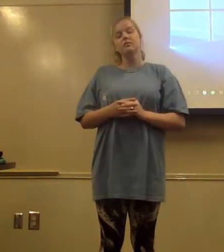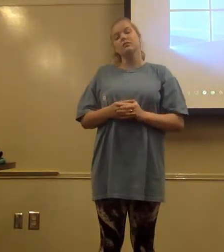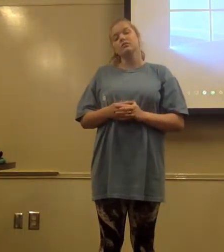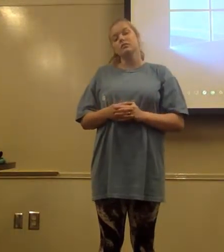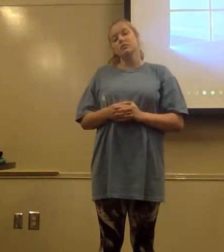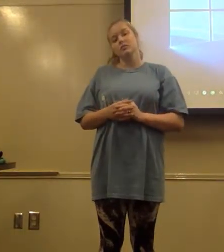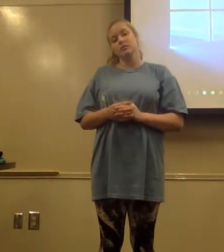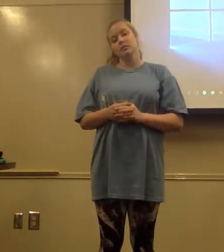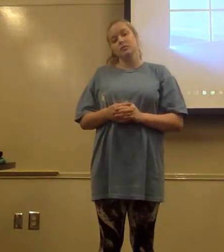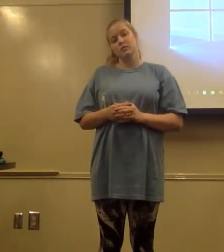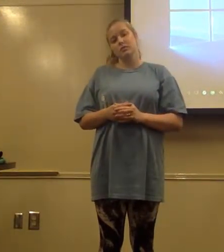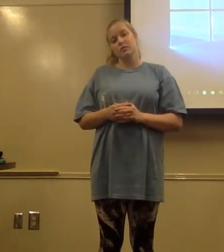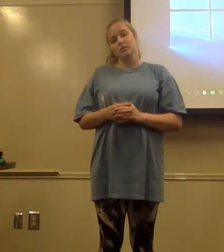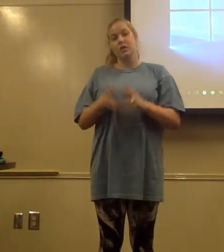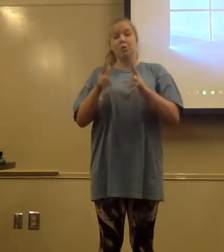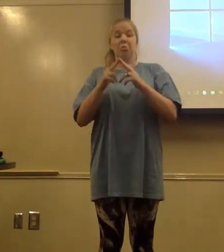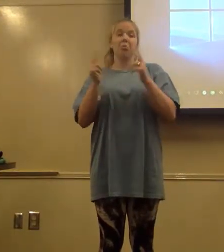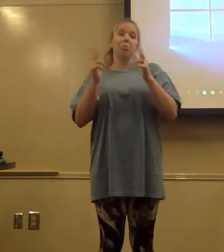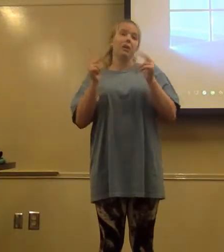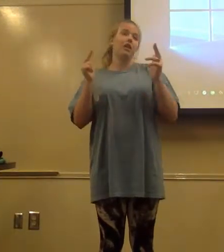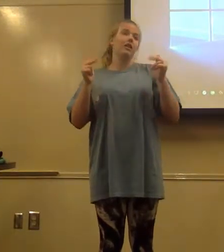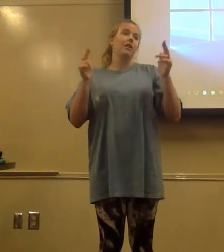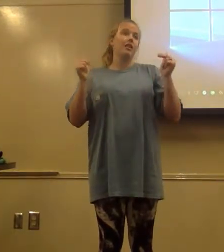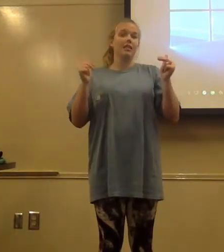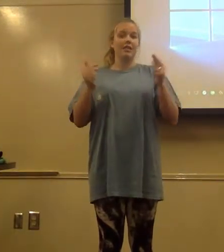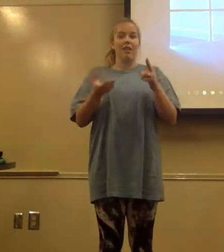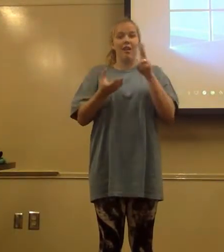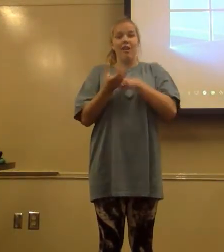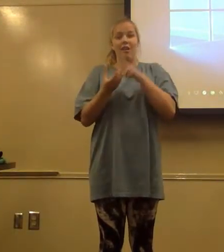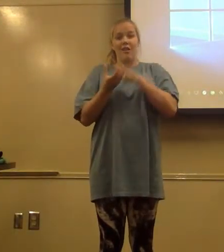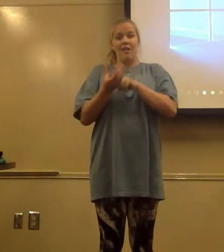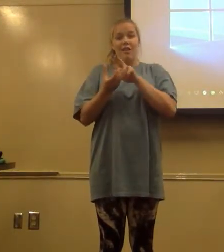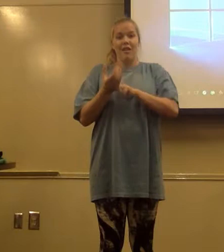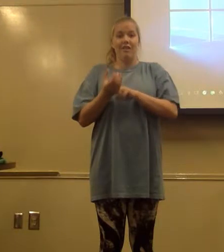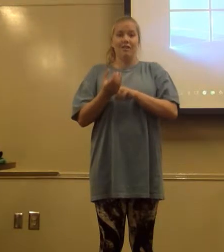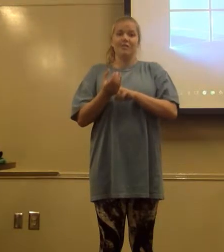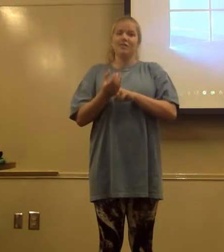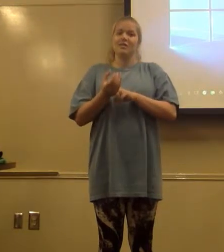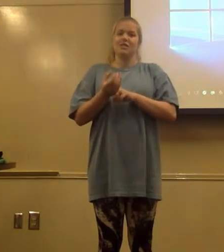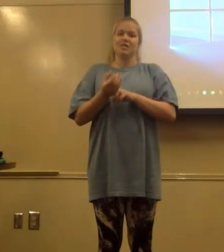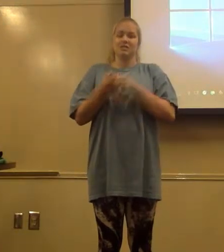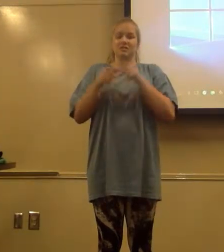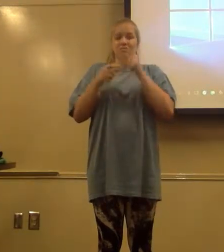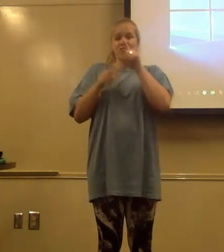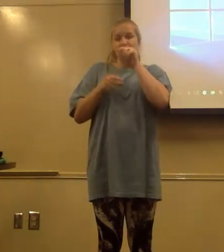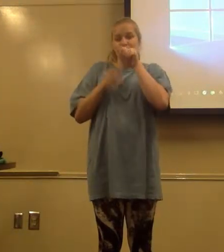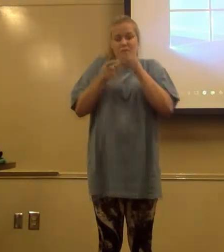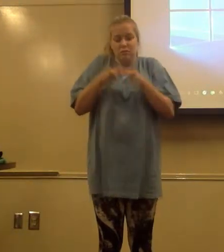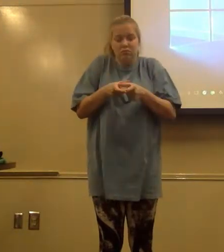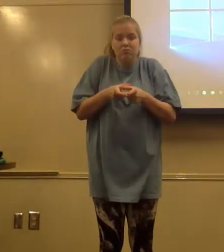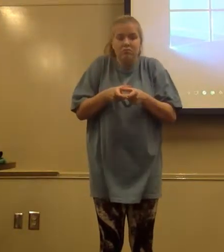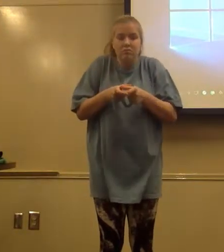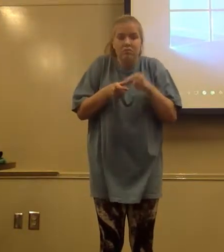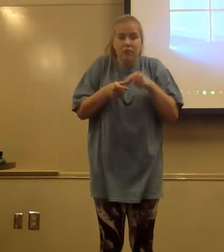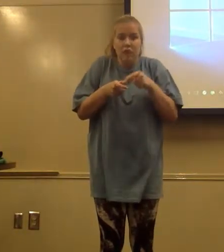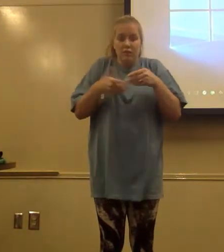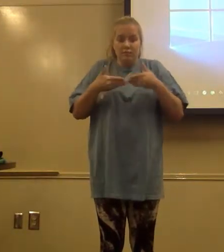know bacon, hot dogs, sausage, lunch meat, turkey slices, chicken nuggets. These foods cause cancer. We're certain of it.